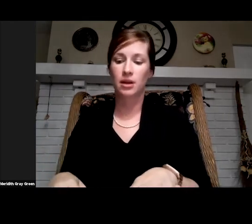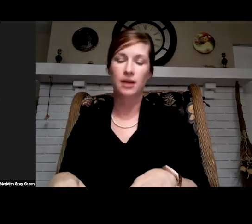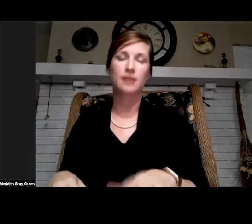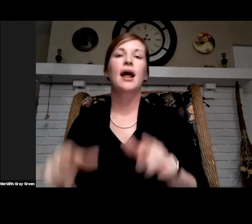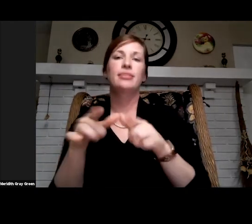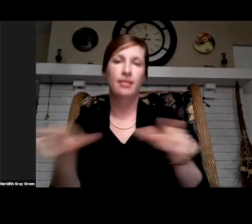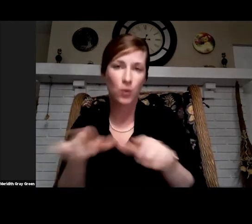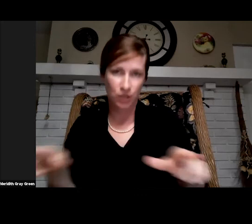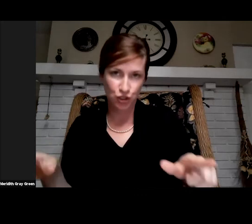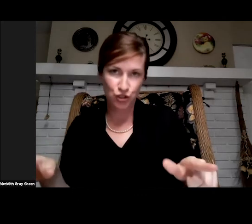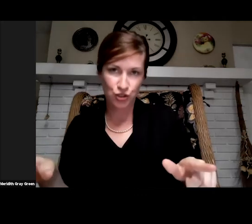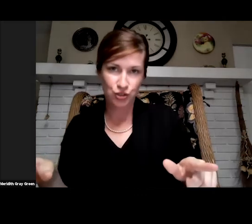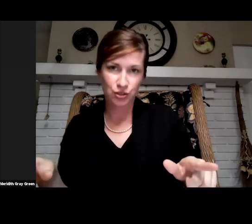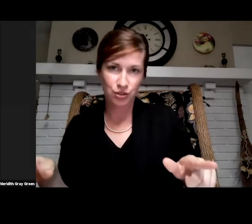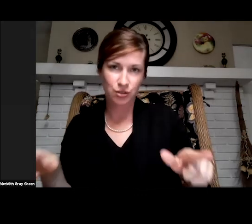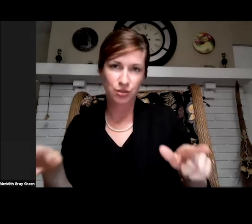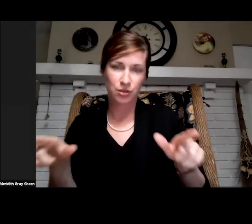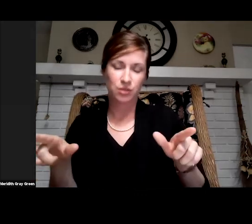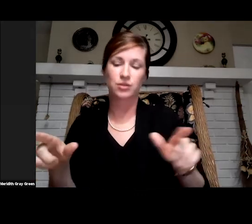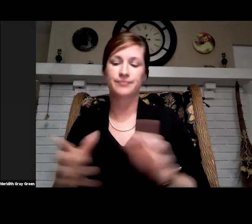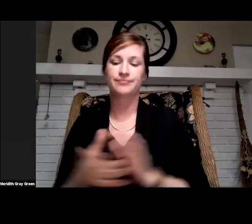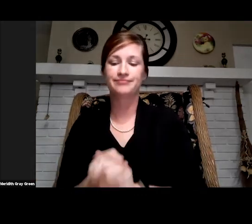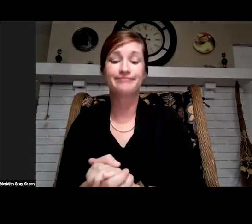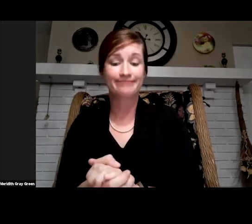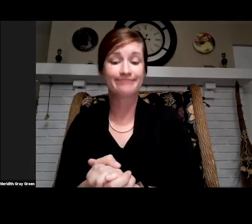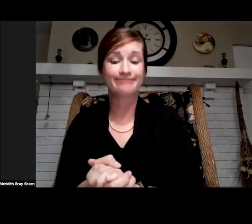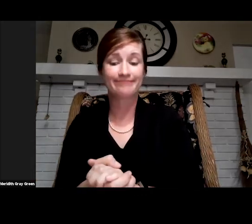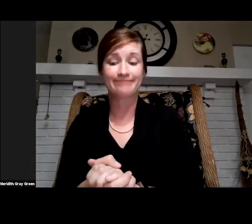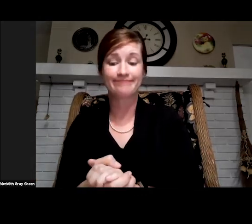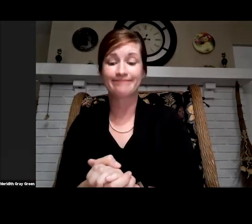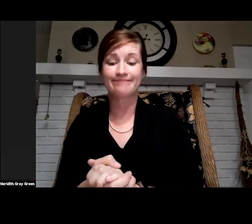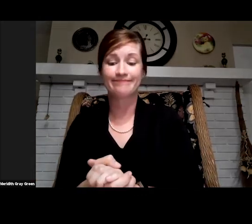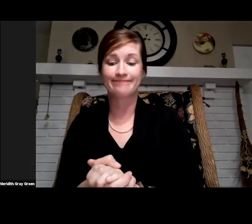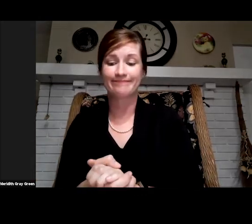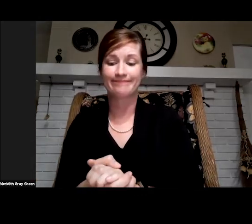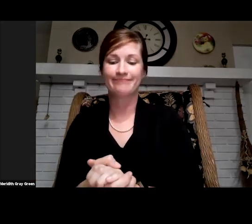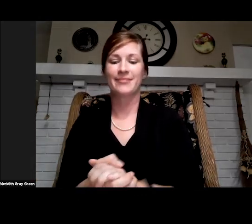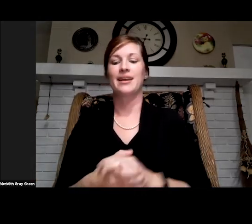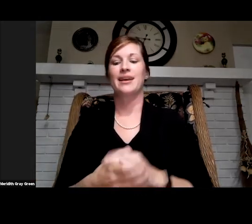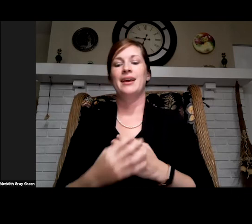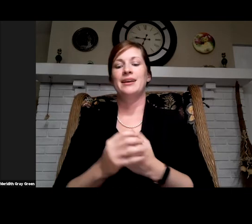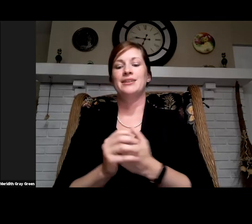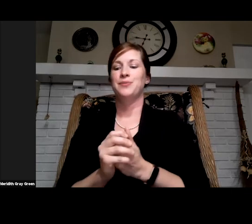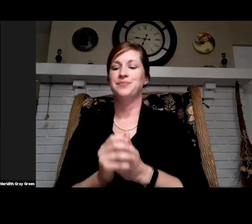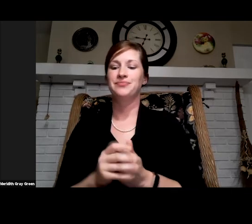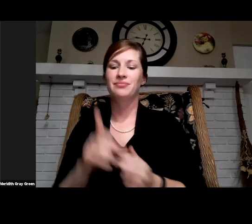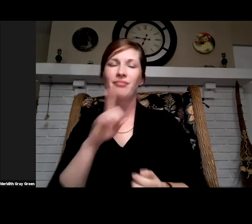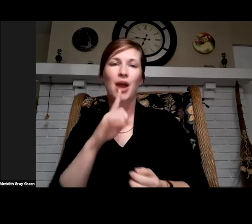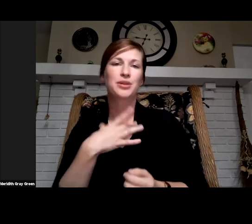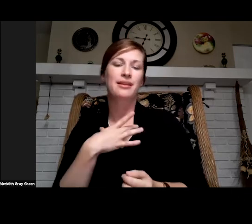land, the language, to the Native Americans.